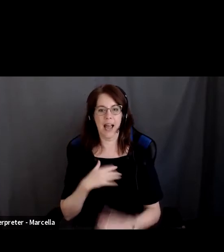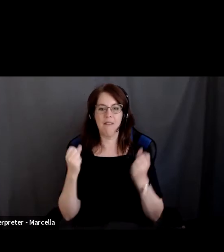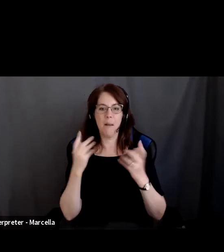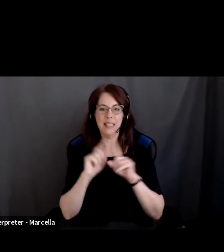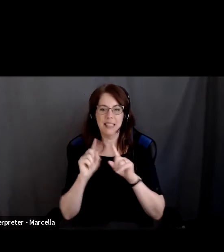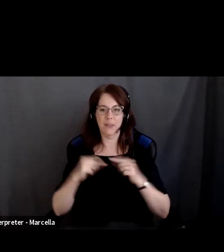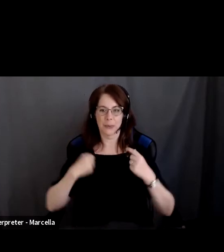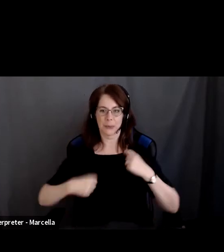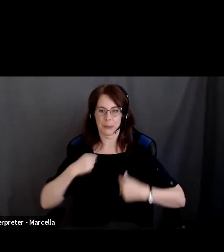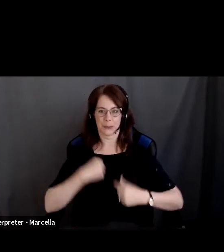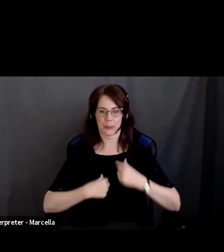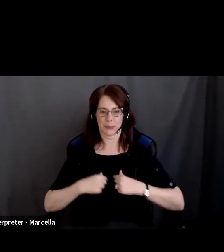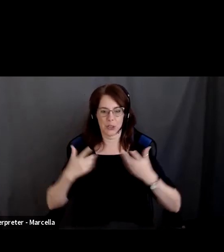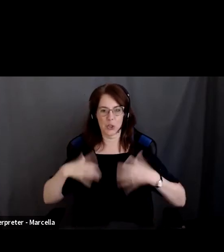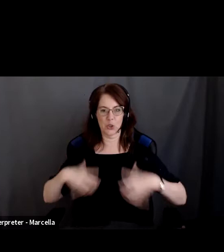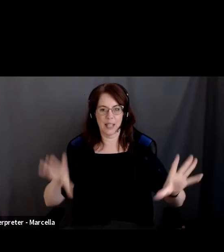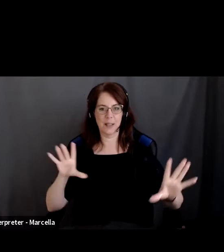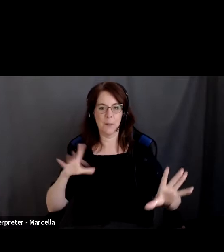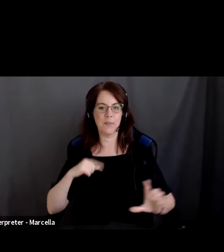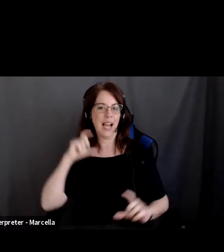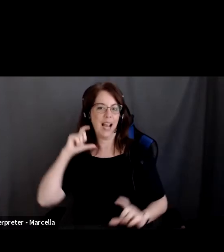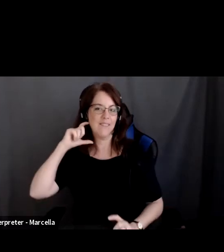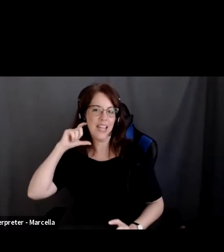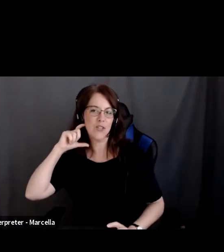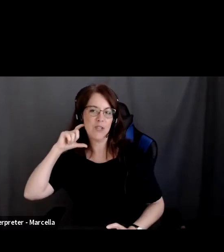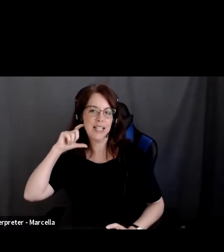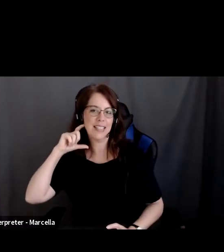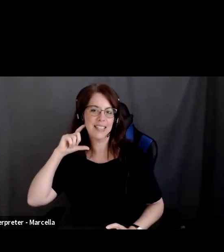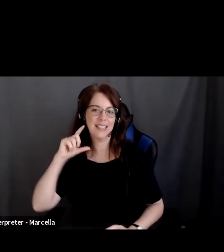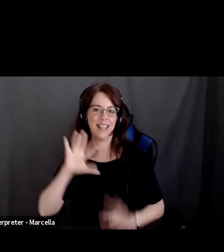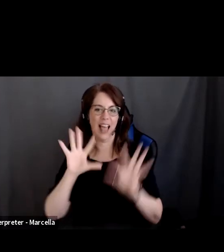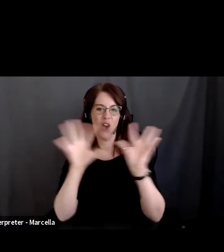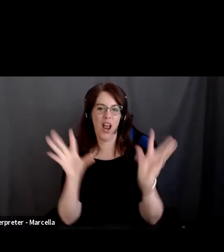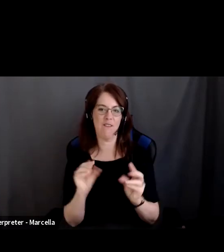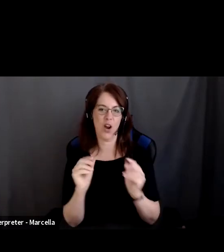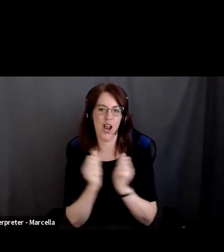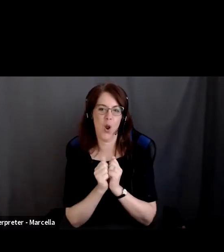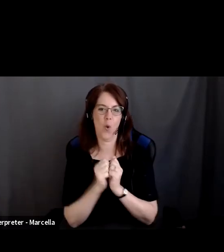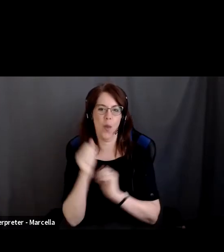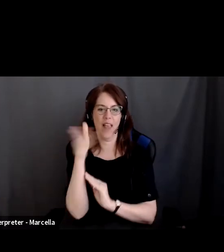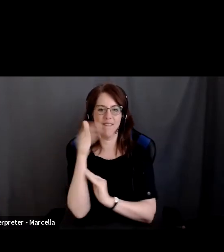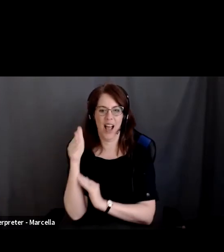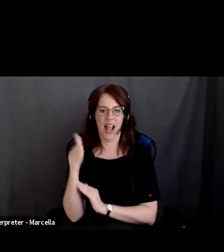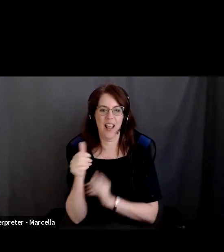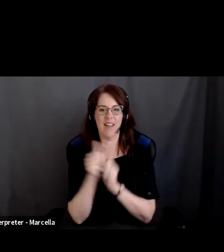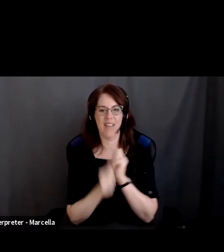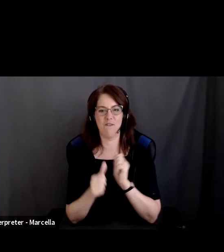striped dress, and I have on earrings that have the continent of Africa with all the flags of every country.